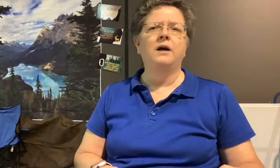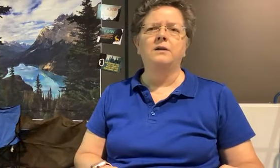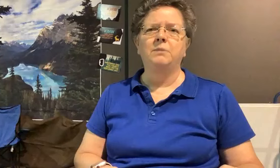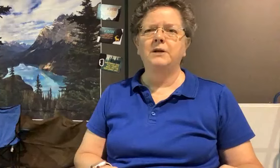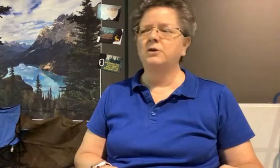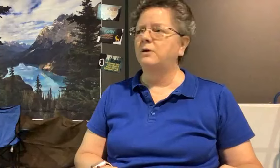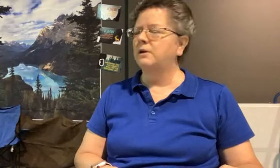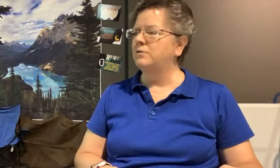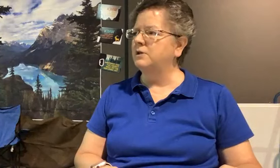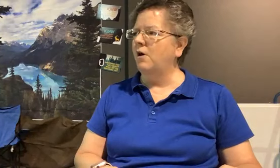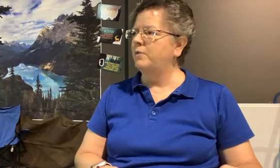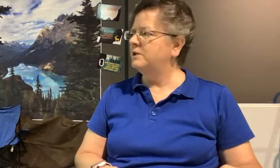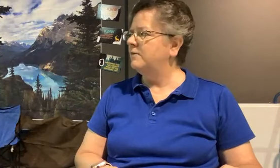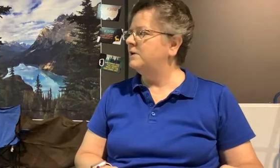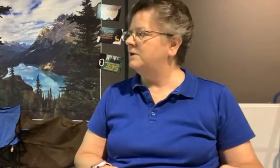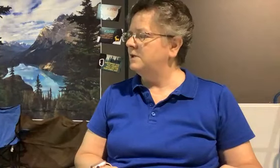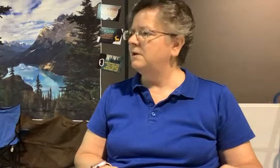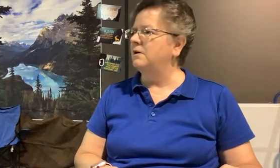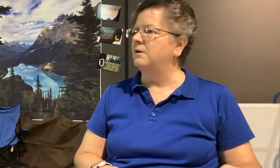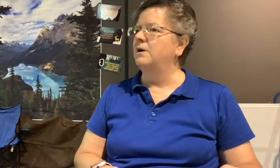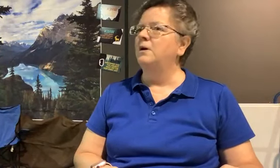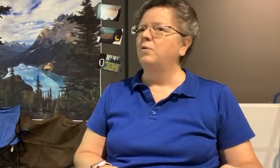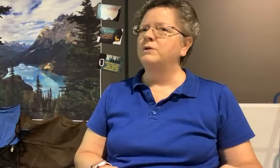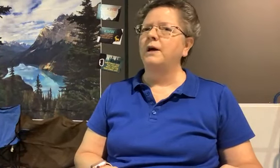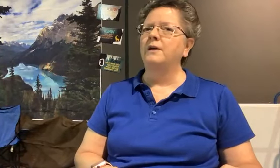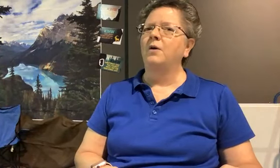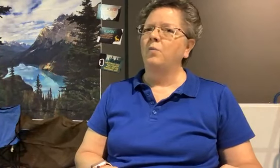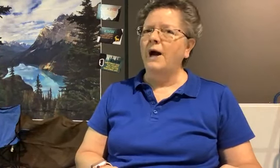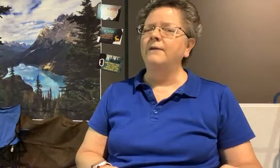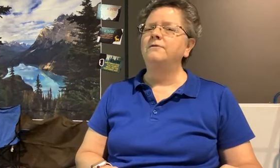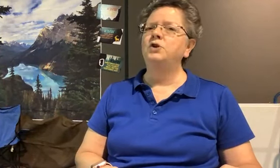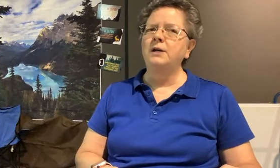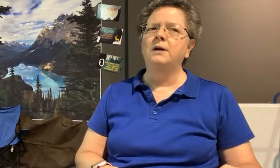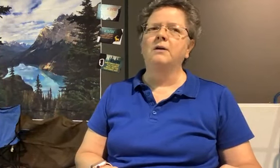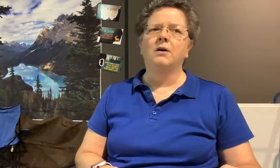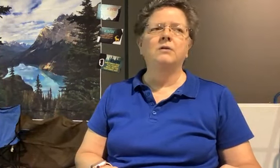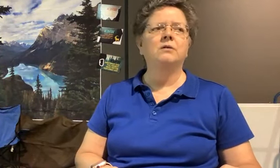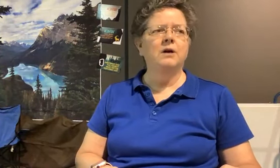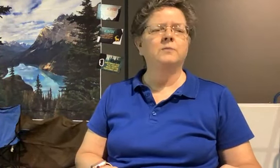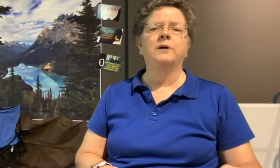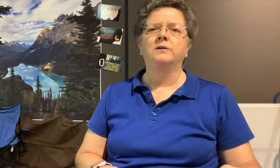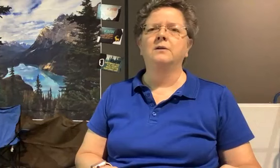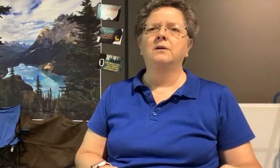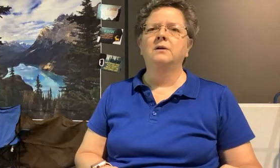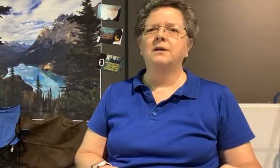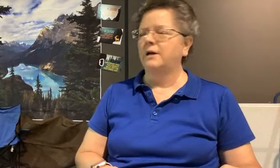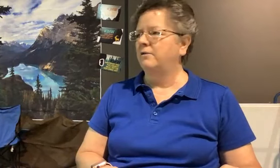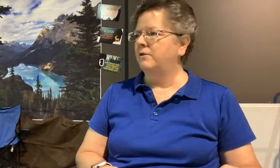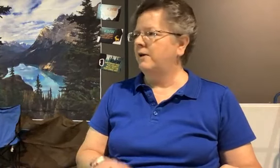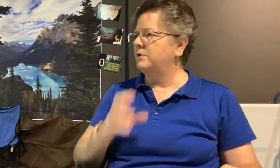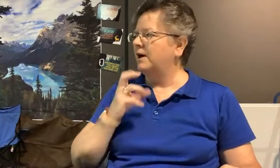the picture that was always given in Ezekiel was like a wife cheating on her husband. That was how